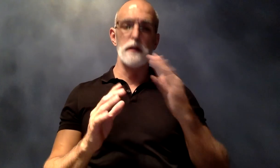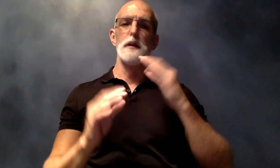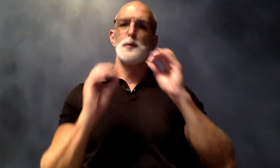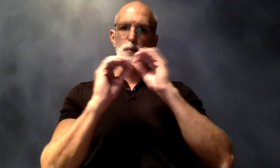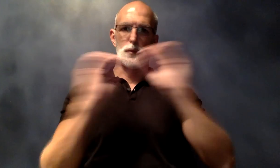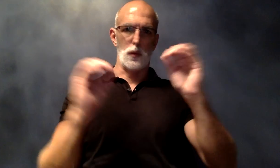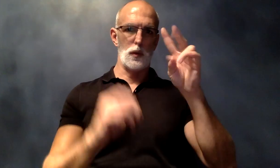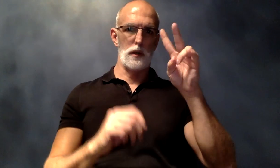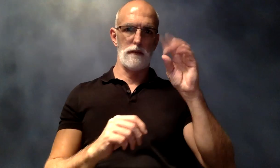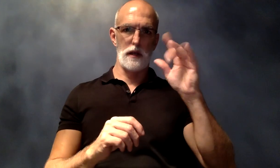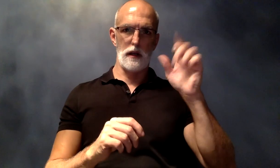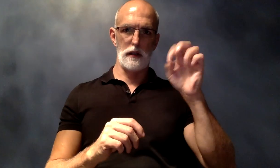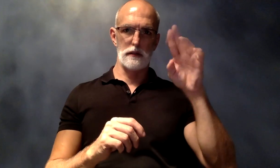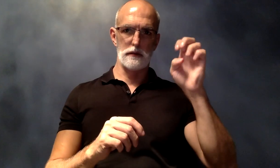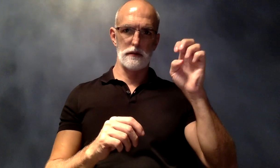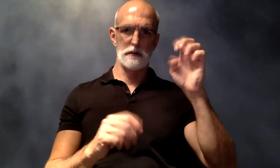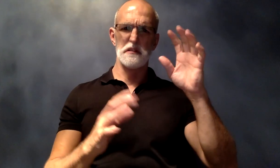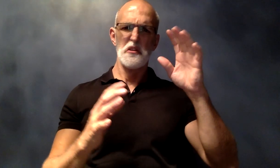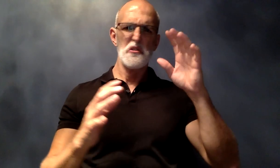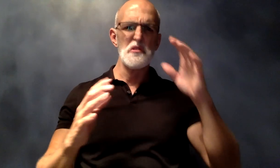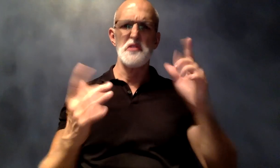mattresses for less, a lot of less.